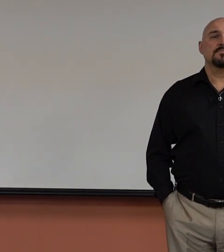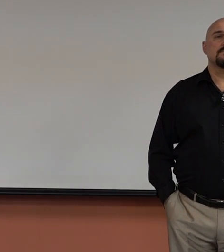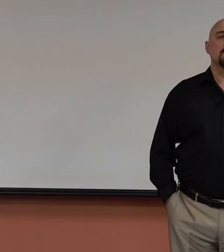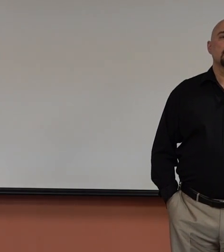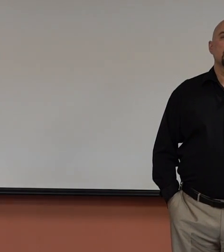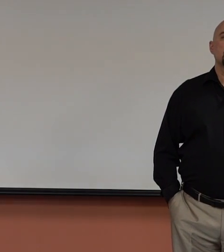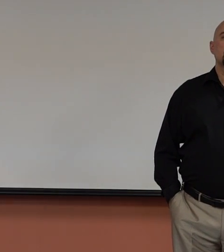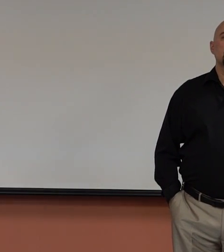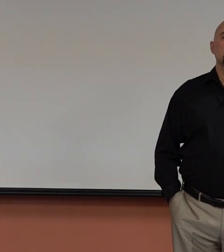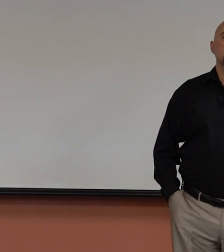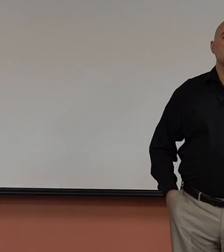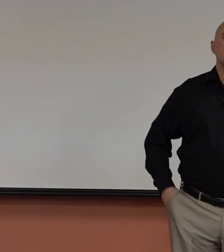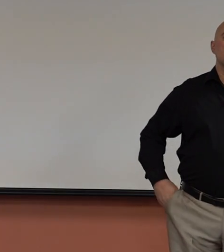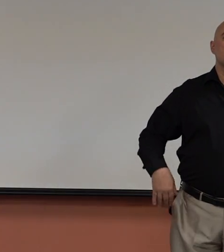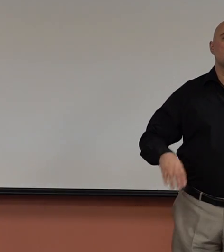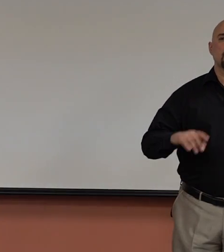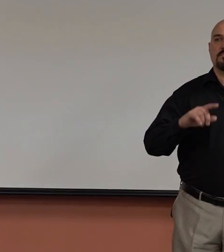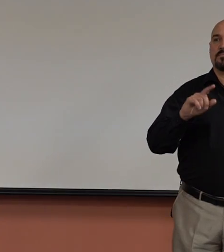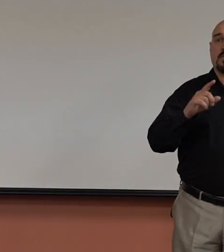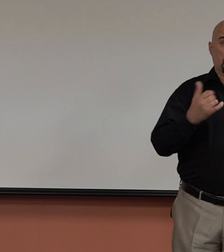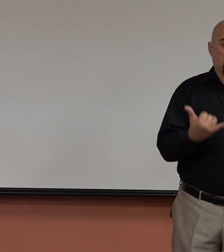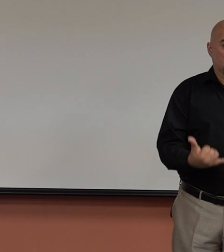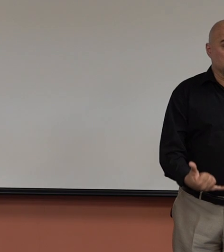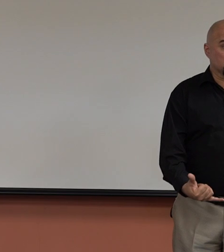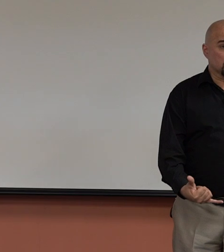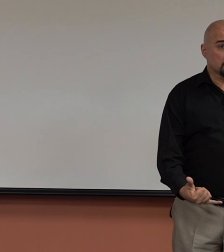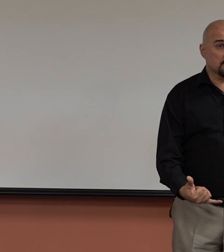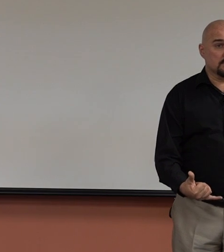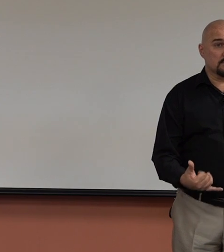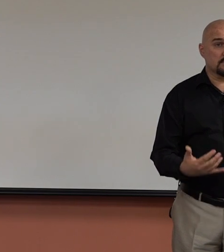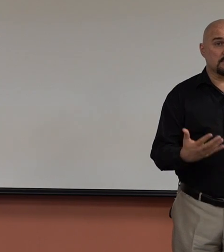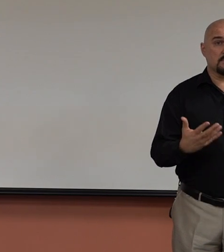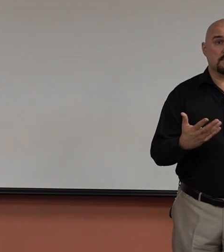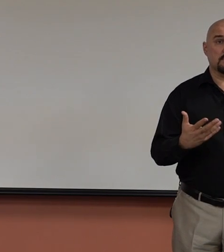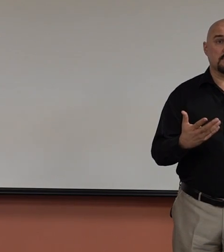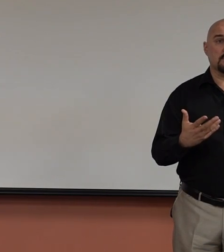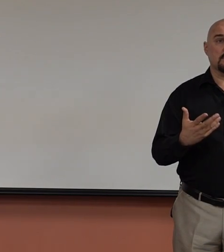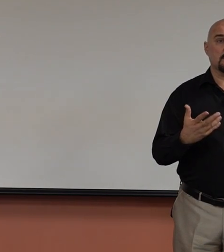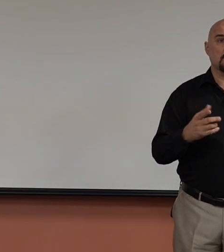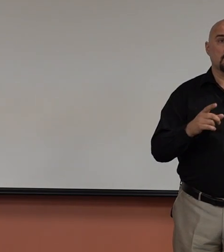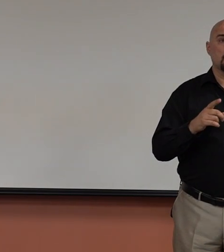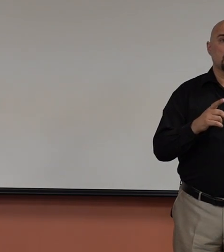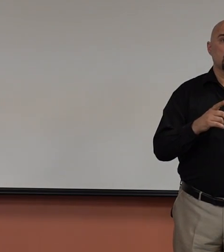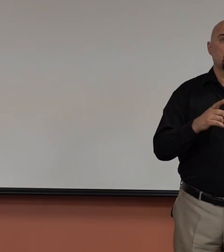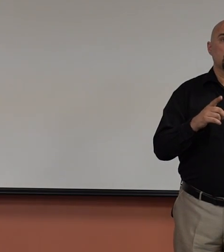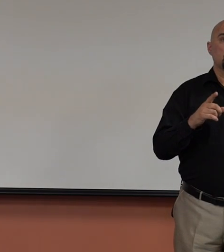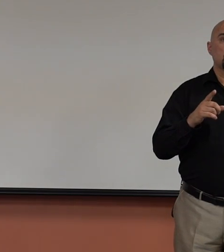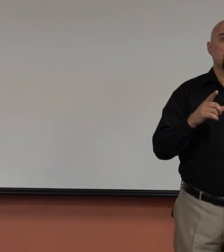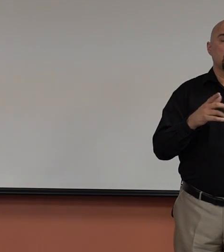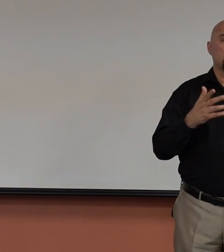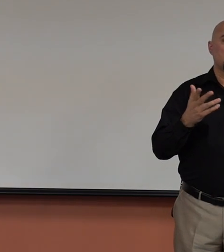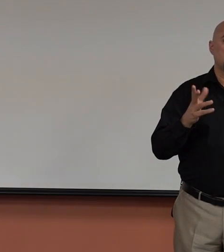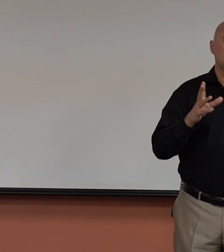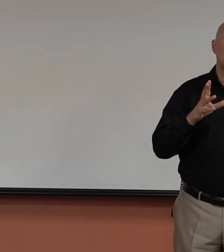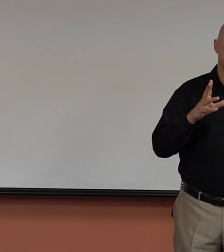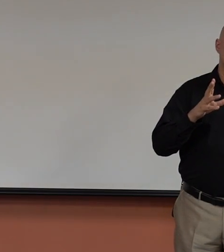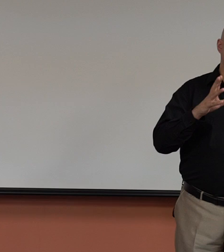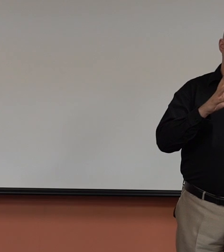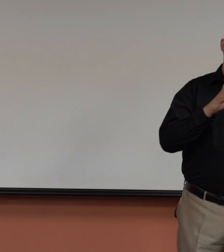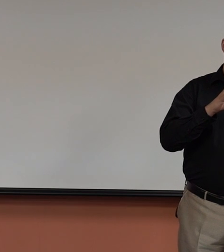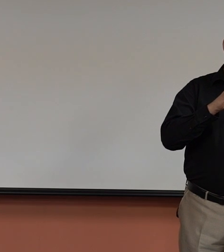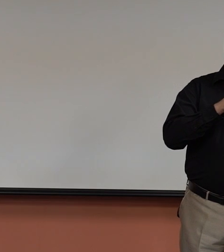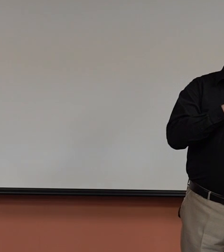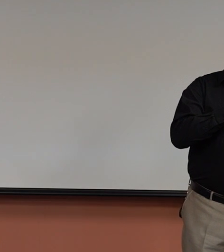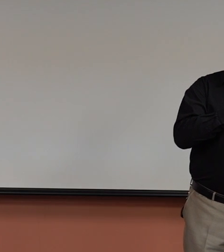Little plastic, and then they sign the box, like they put that layer, and I'll give that.